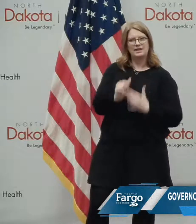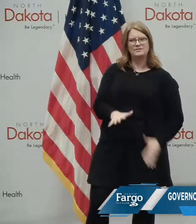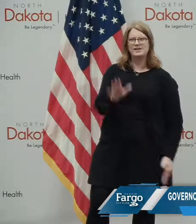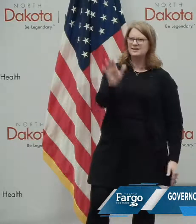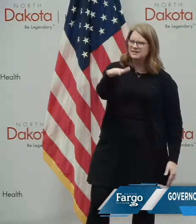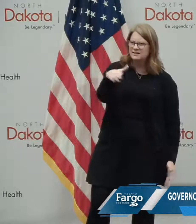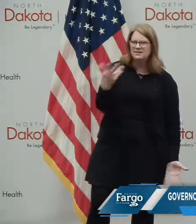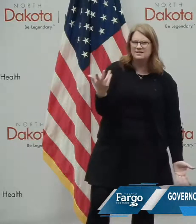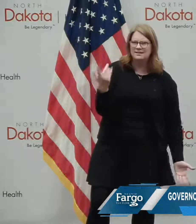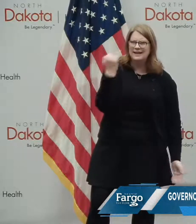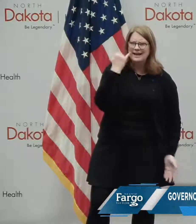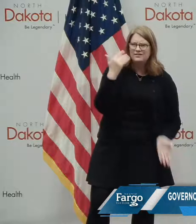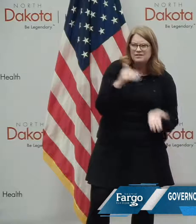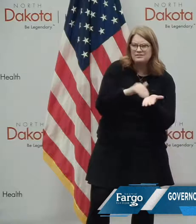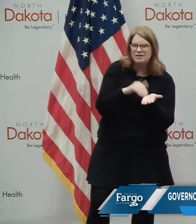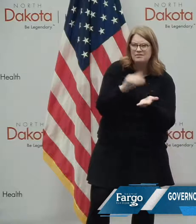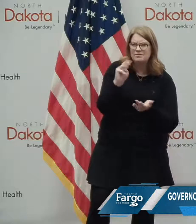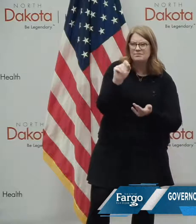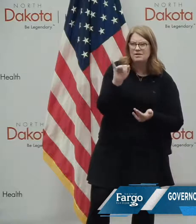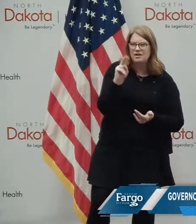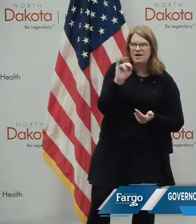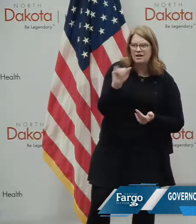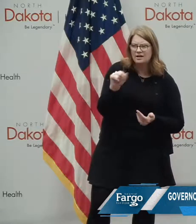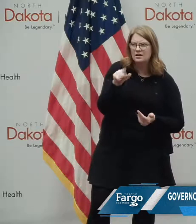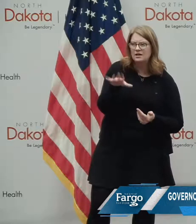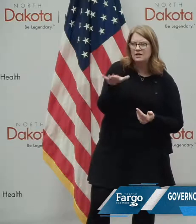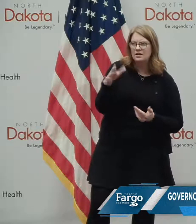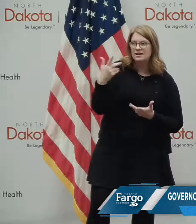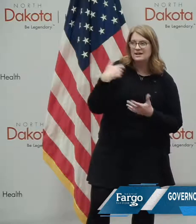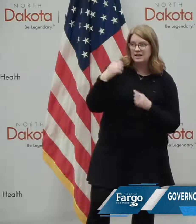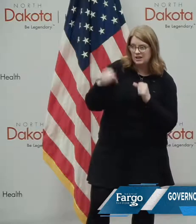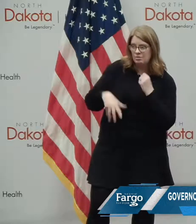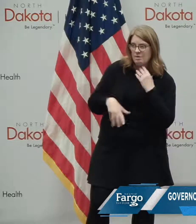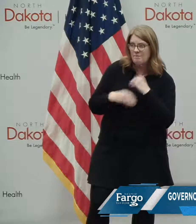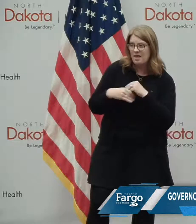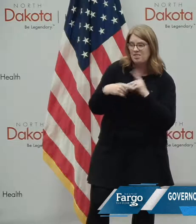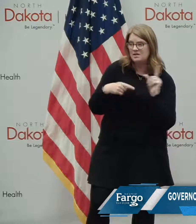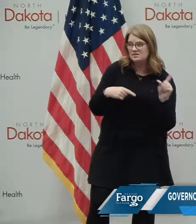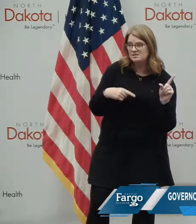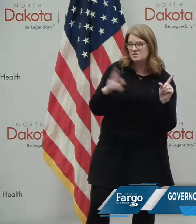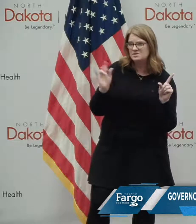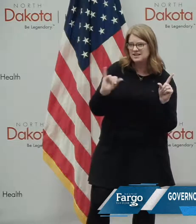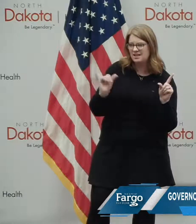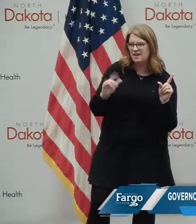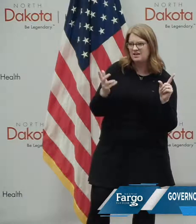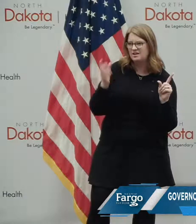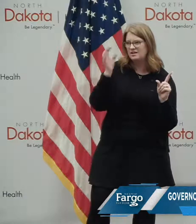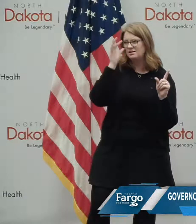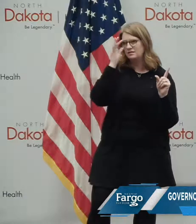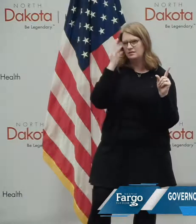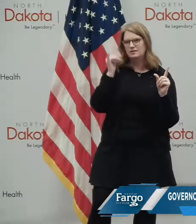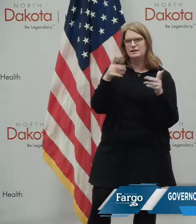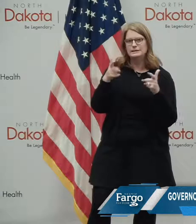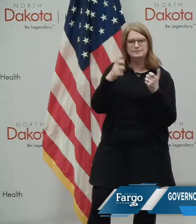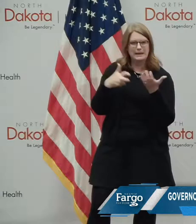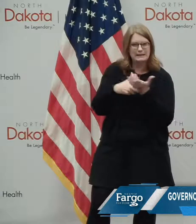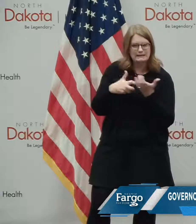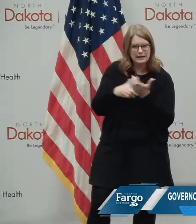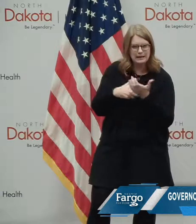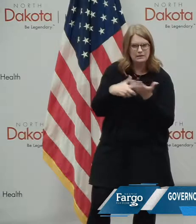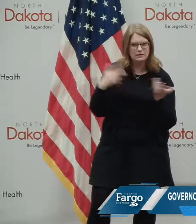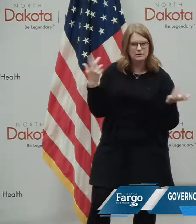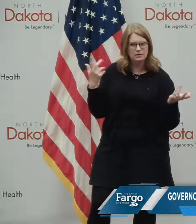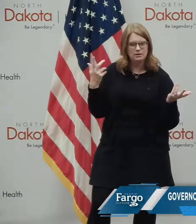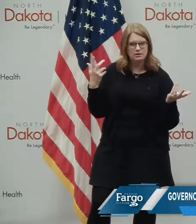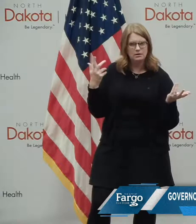Dr. Mariani could have said, if we could have said to Dr. Mariani, hey, can you amend this thing so it's like a speeding ticket? Because right now, if you